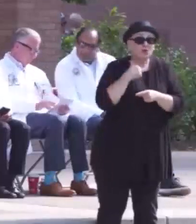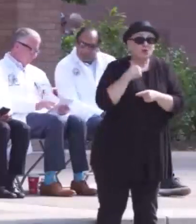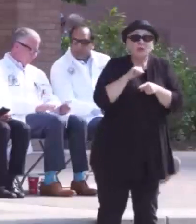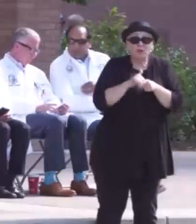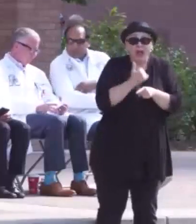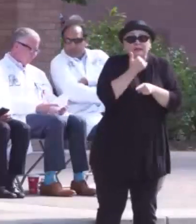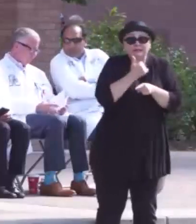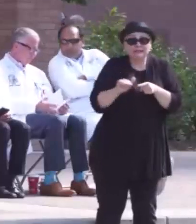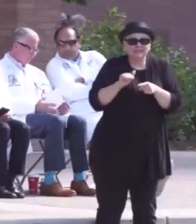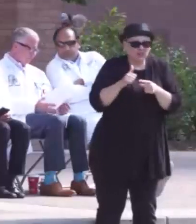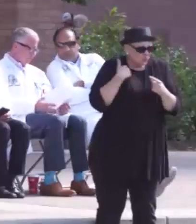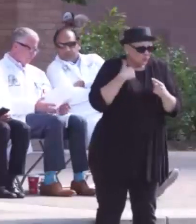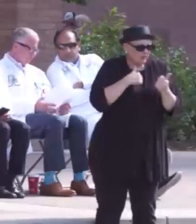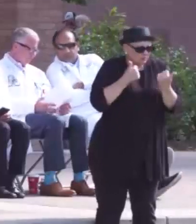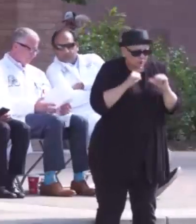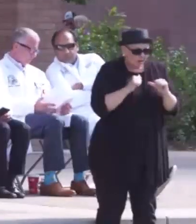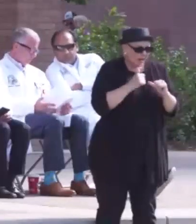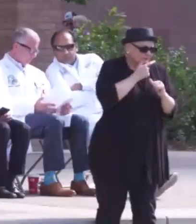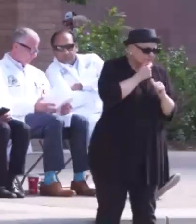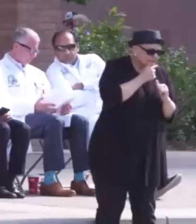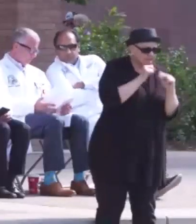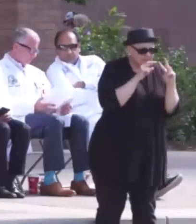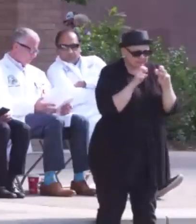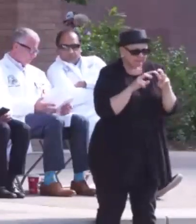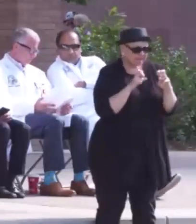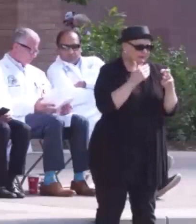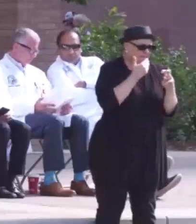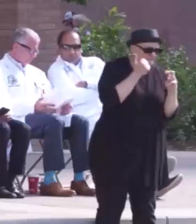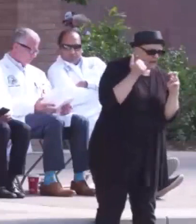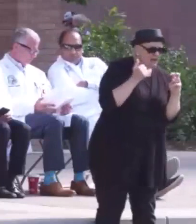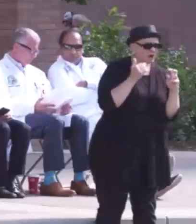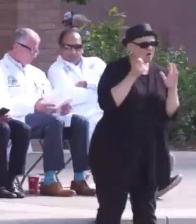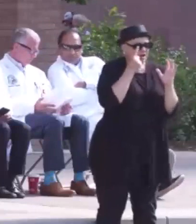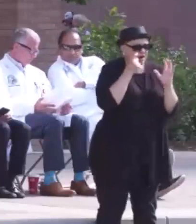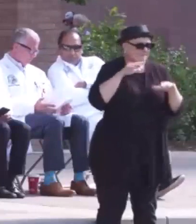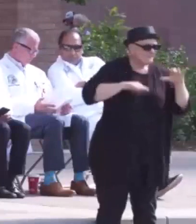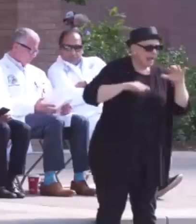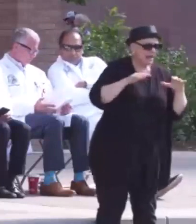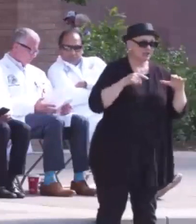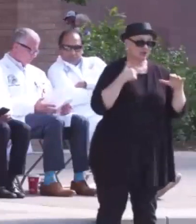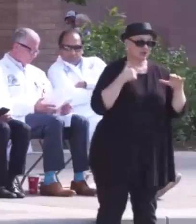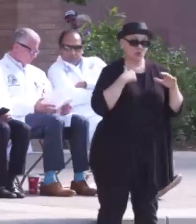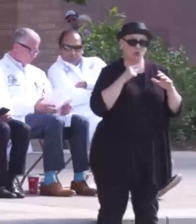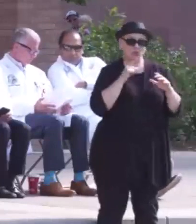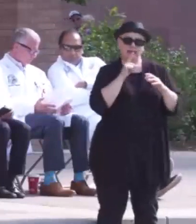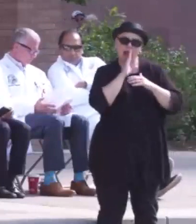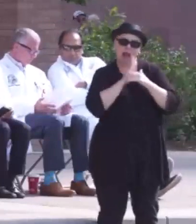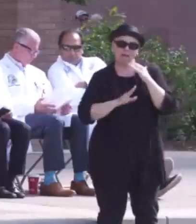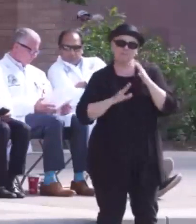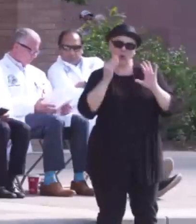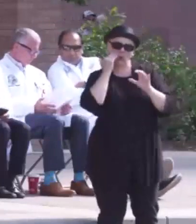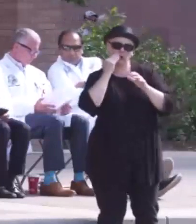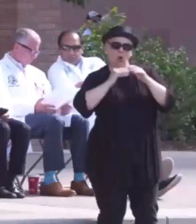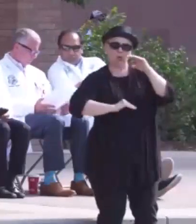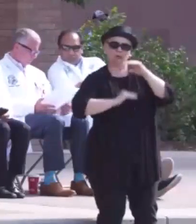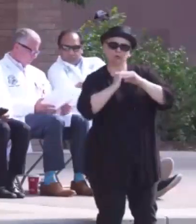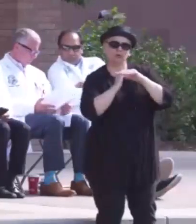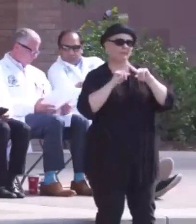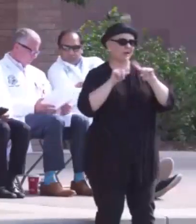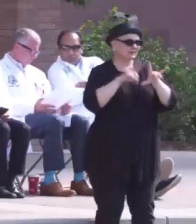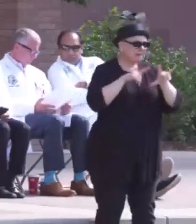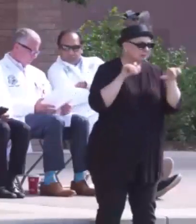better, trying to balance our courage and our humility, helping each other, having each other's backs, holding each other